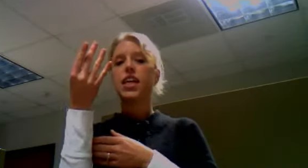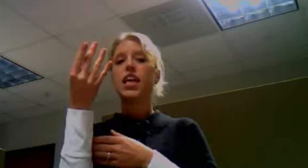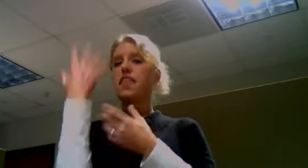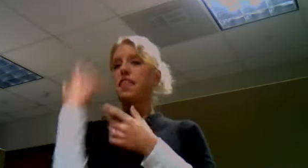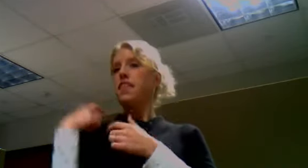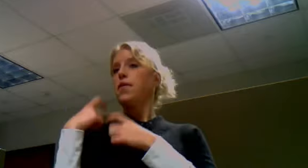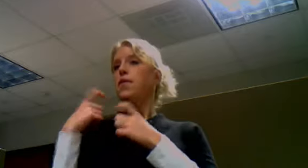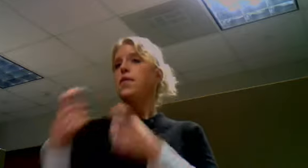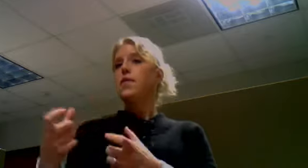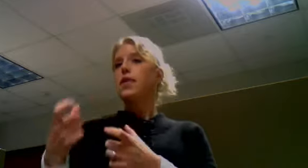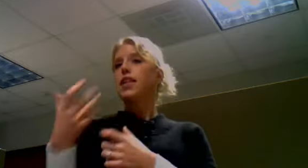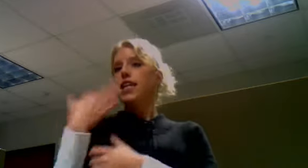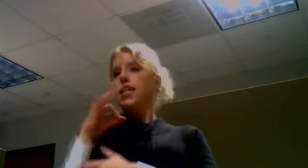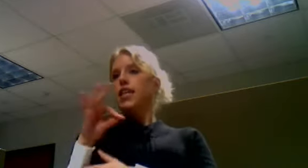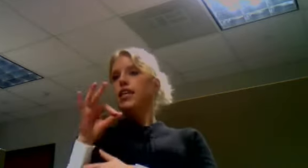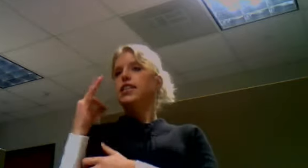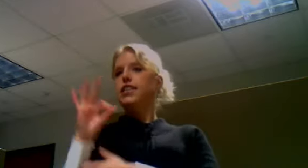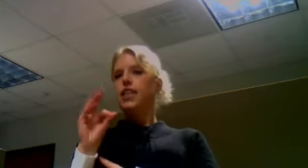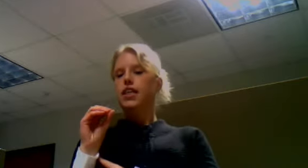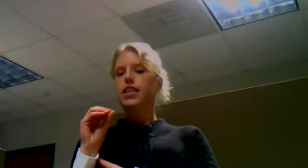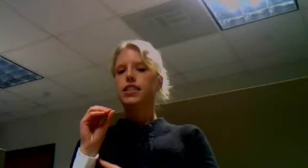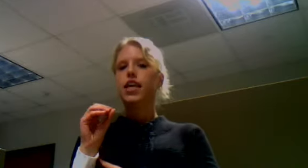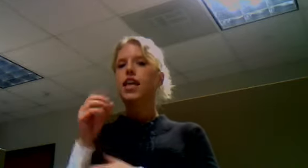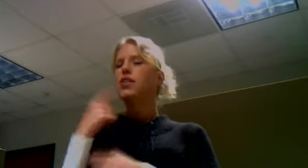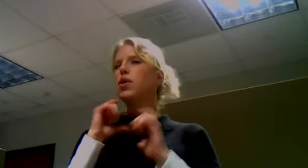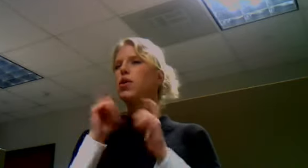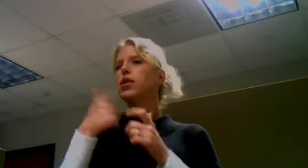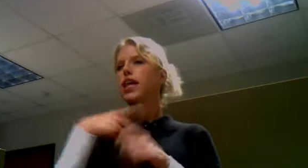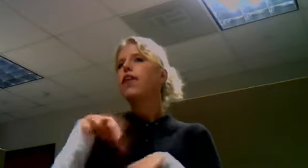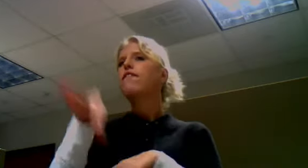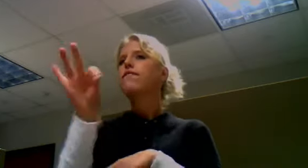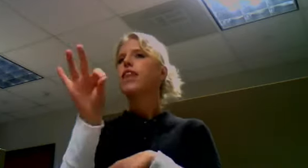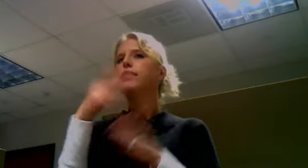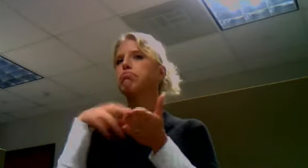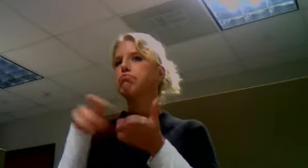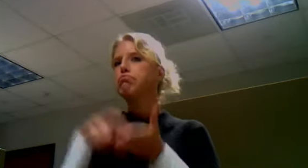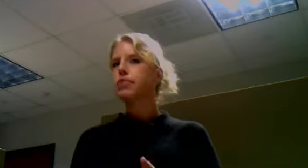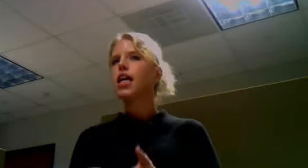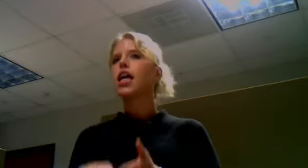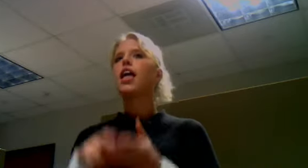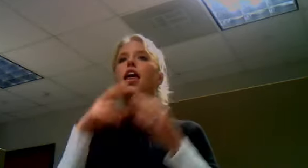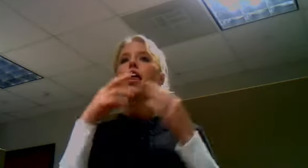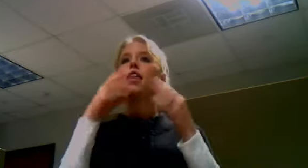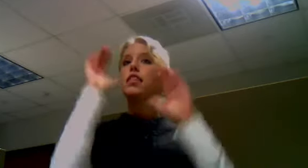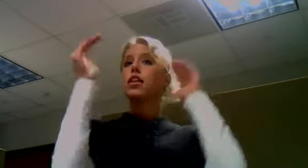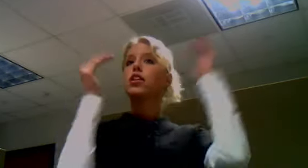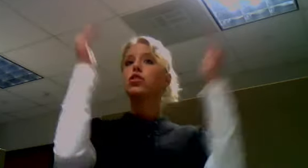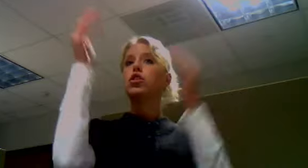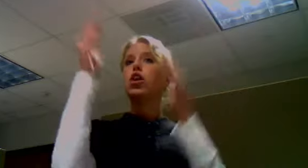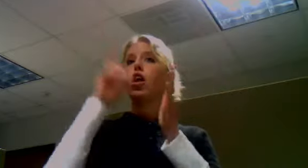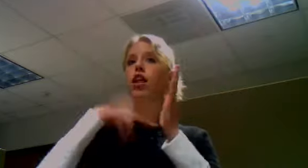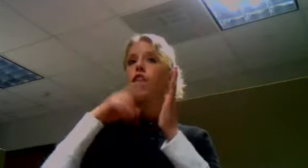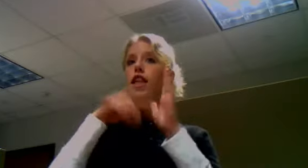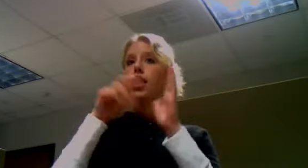1990s, and this is the earliest data that I can find. The adult literacy rate in China is 77%